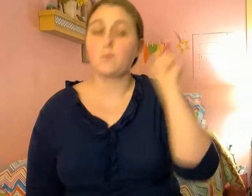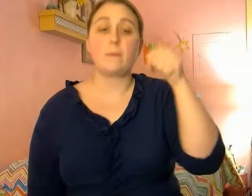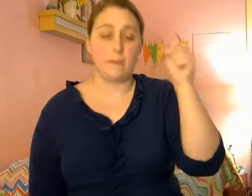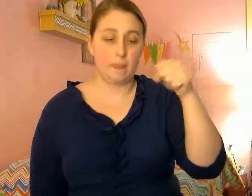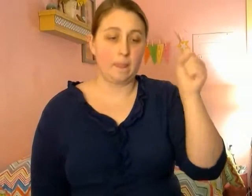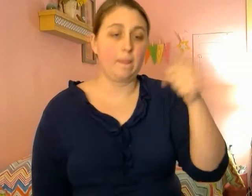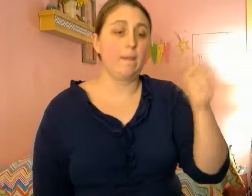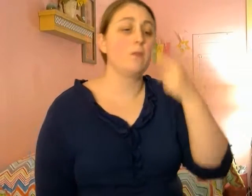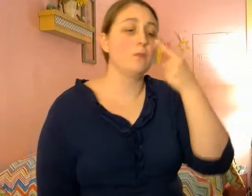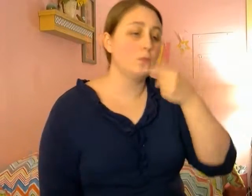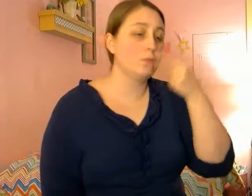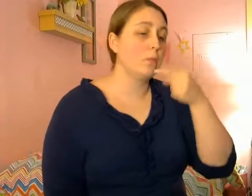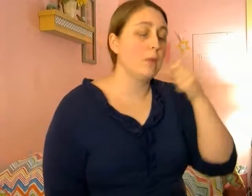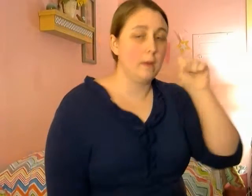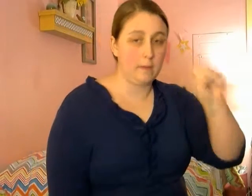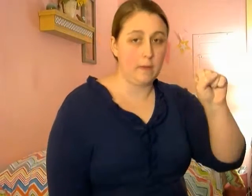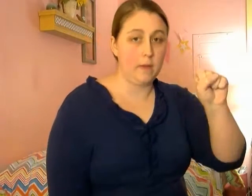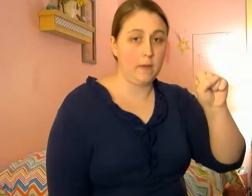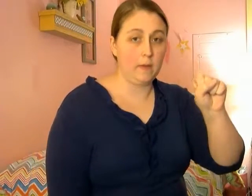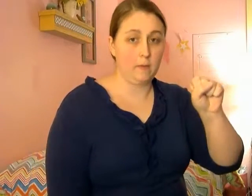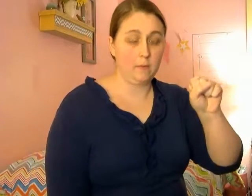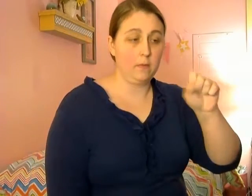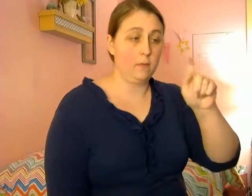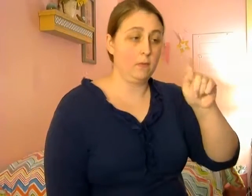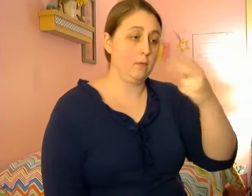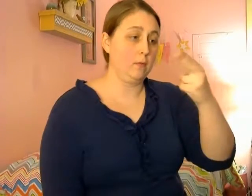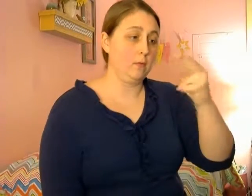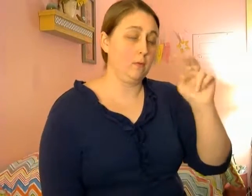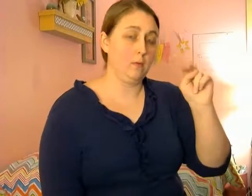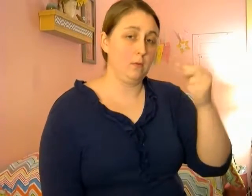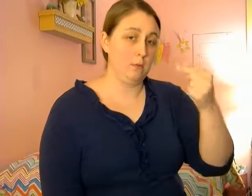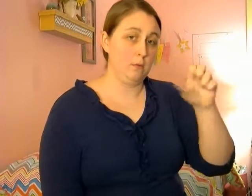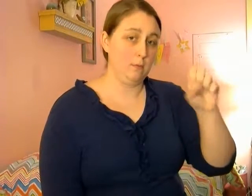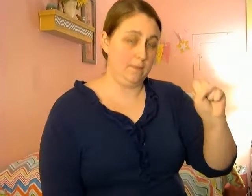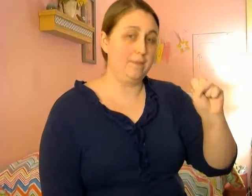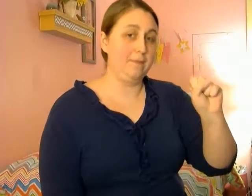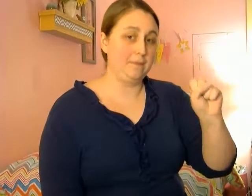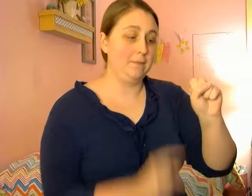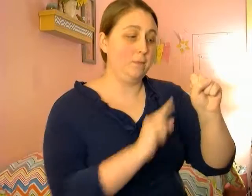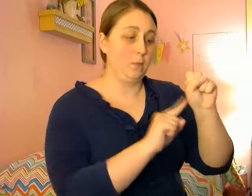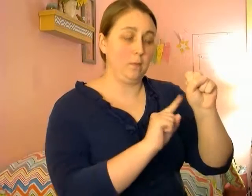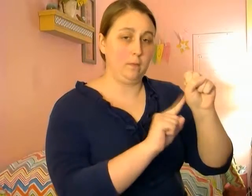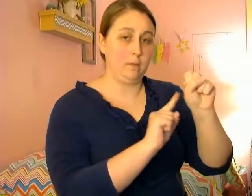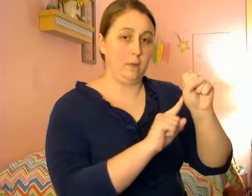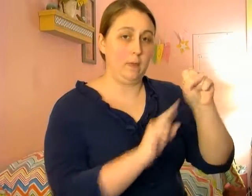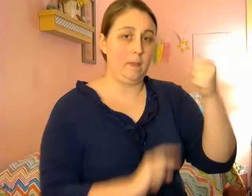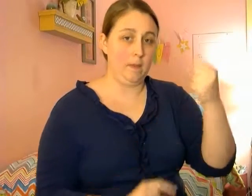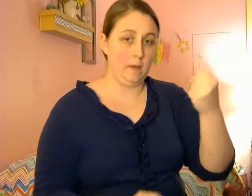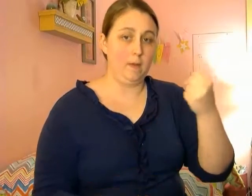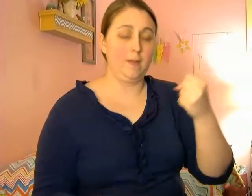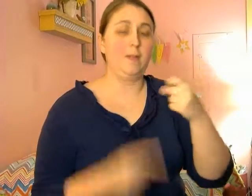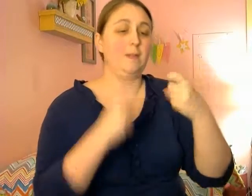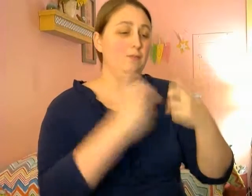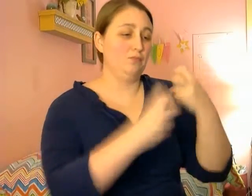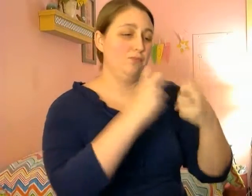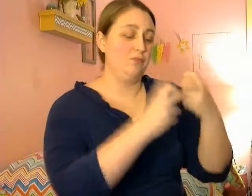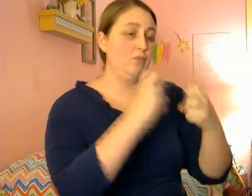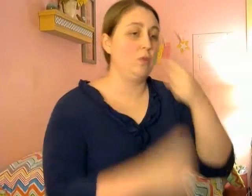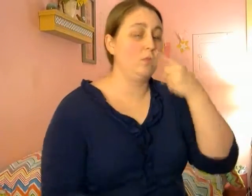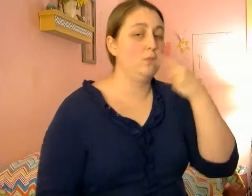on the X. Yeah, fix things. Yeah, that's what makes it difficult to pronounce. Yeah. You don't